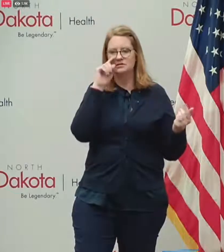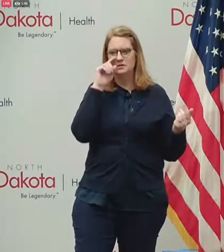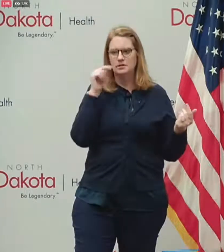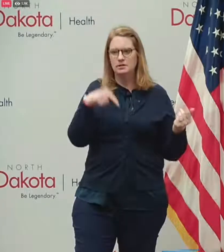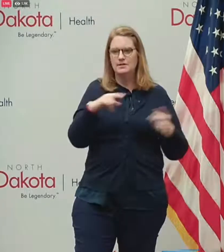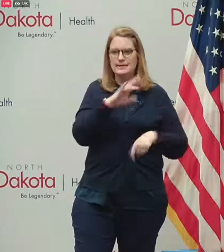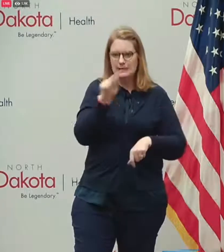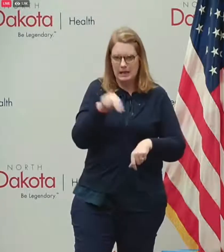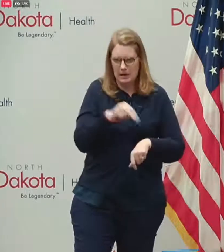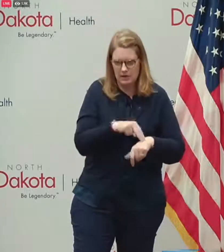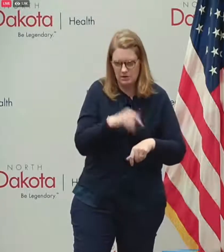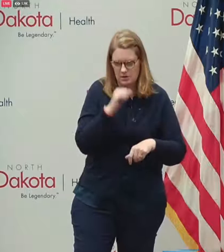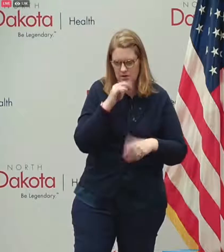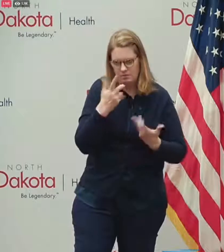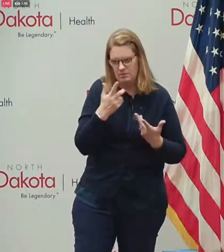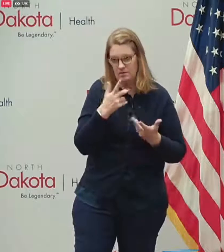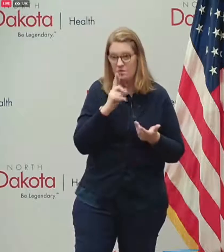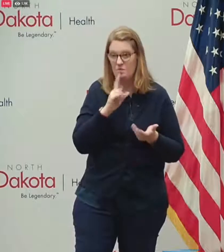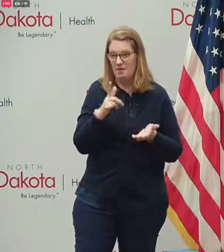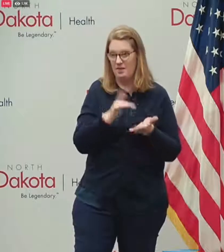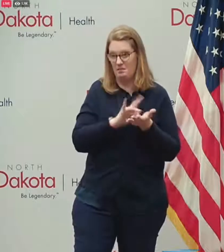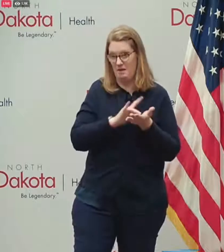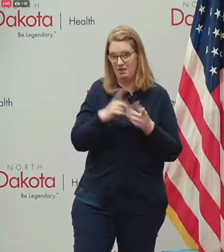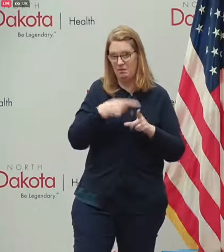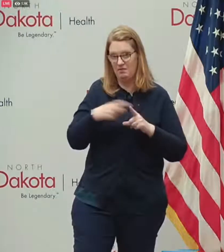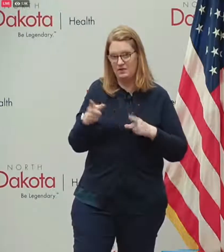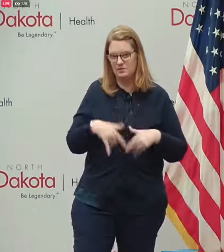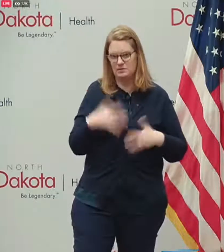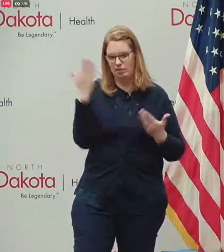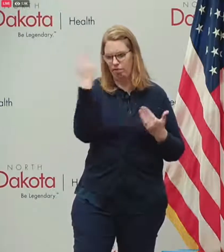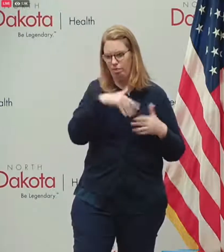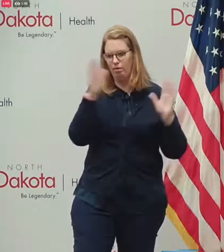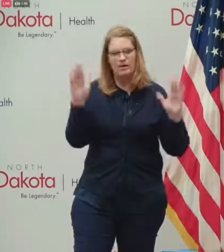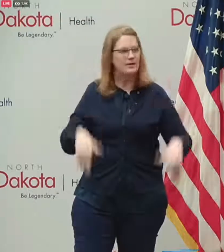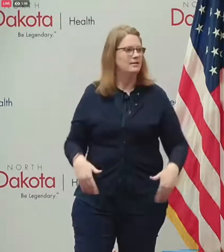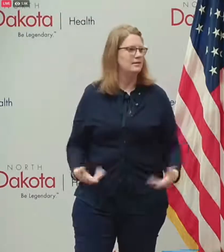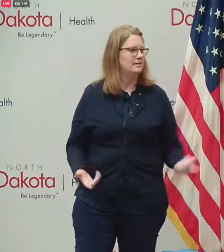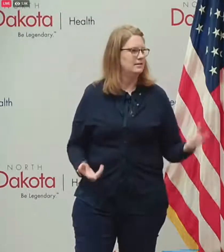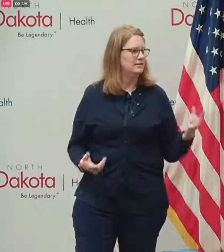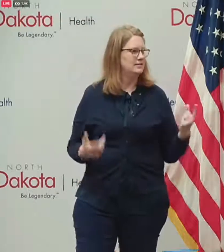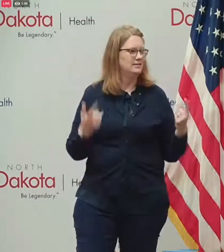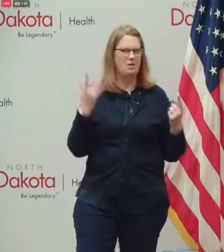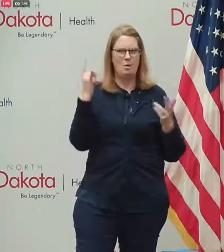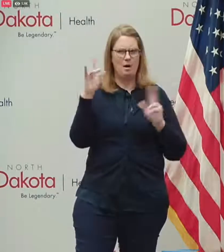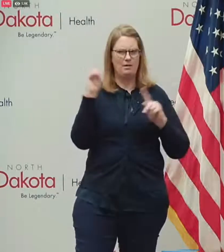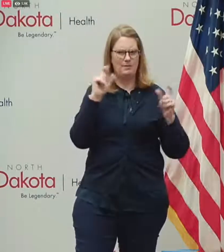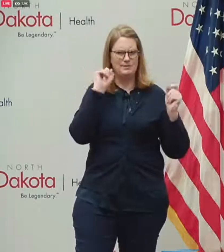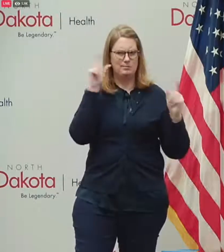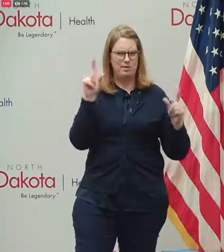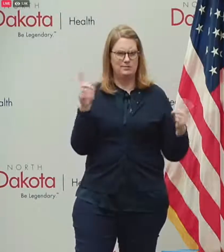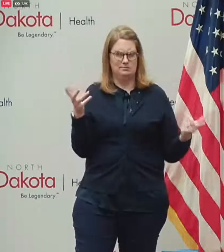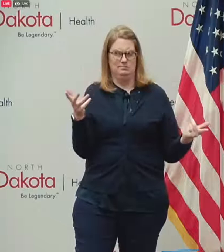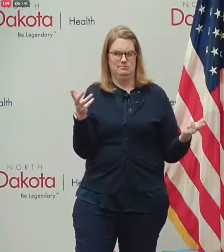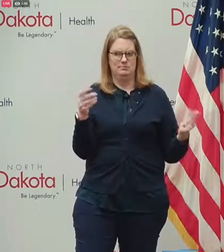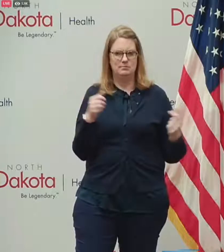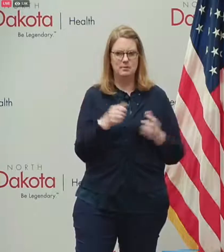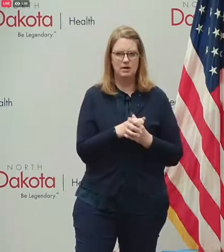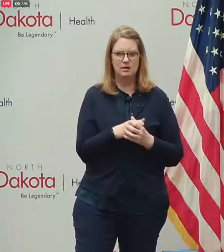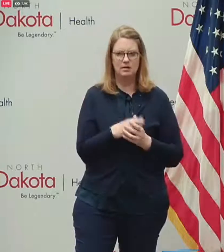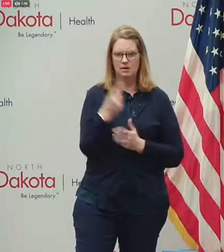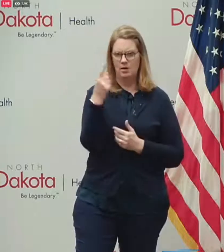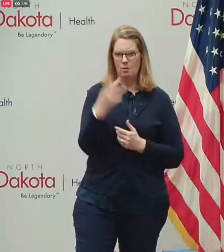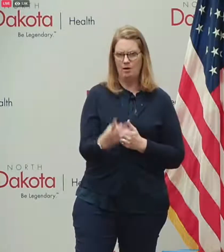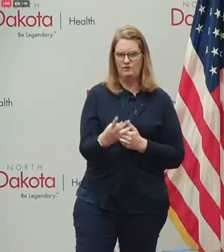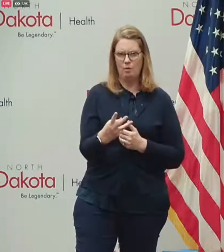people that don't listen to medical professionals. And so it's and I know why everybody's sort of surprised about that, because again, 1/4 of the